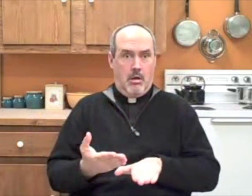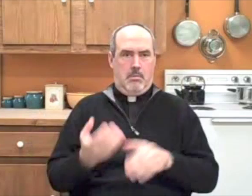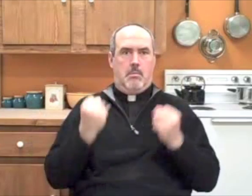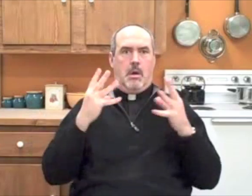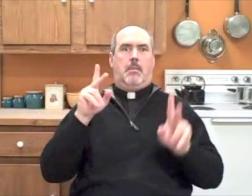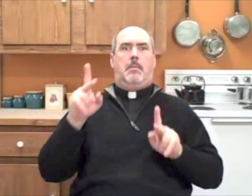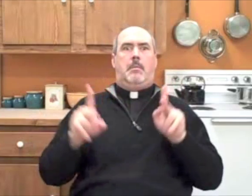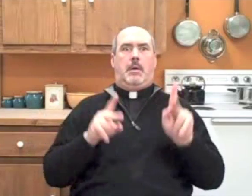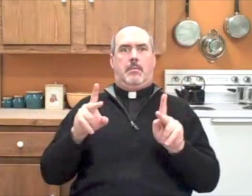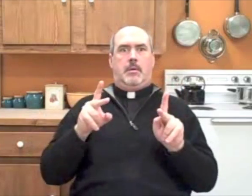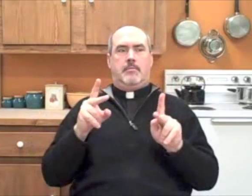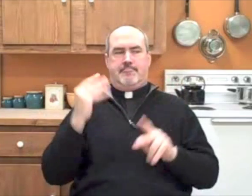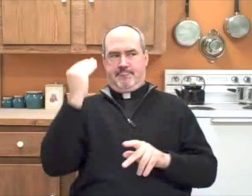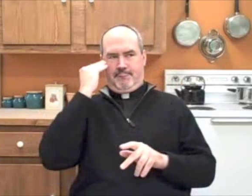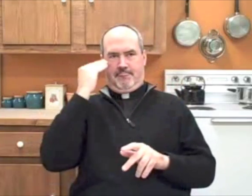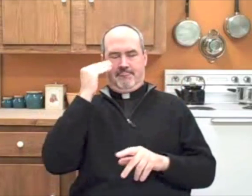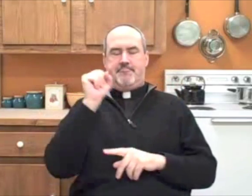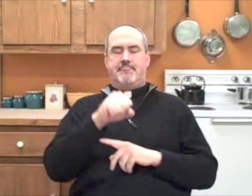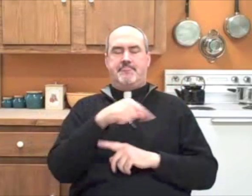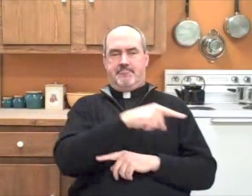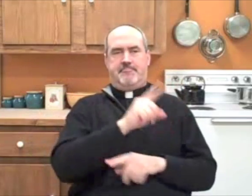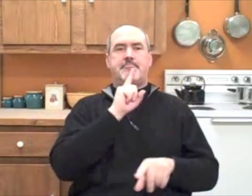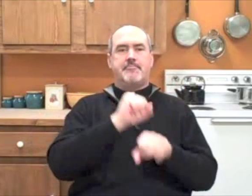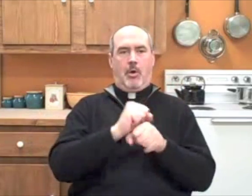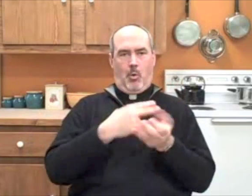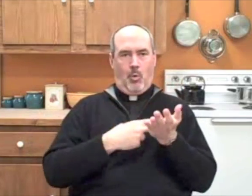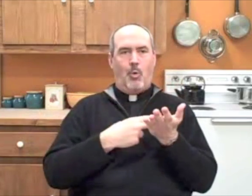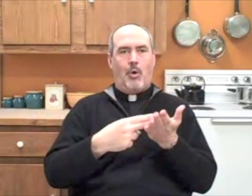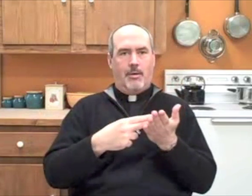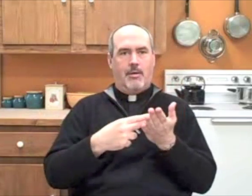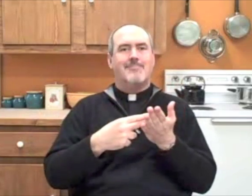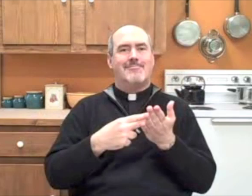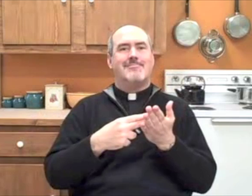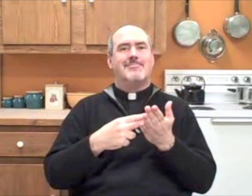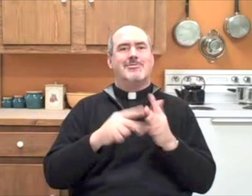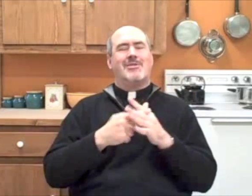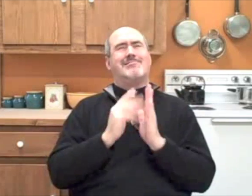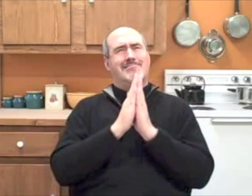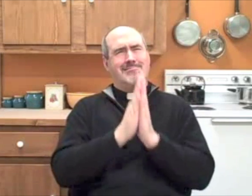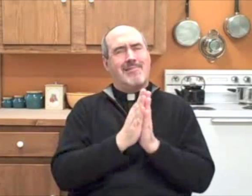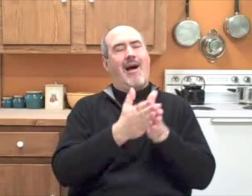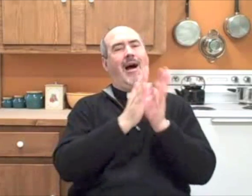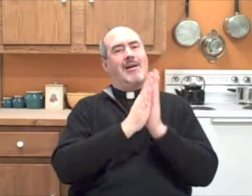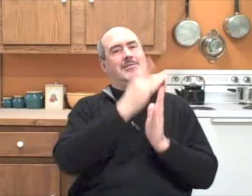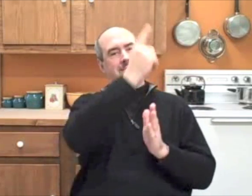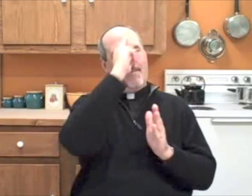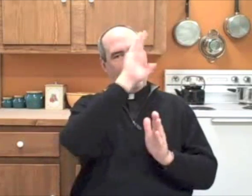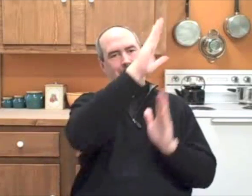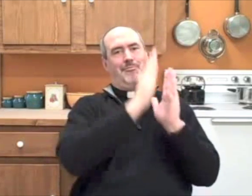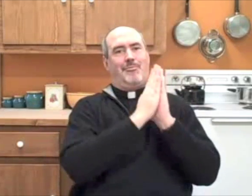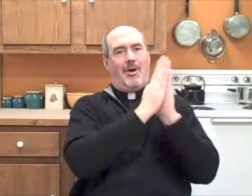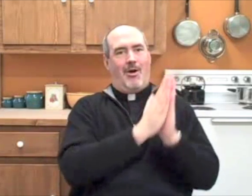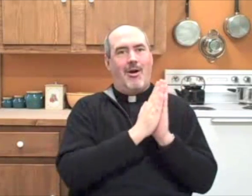Soon after her passing, because people knew that she was so holy, they started to pray for